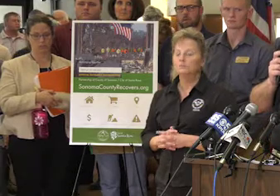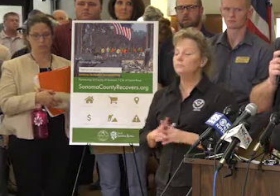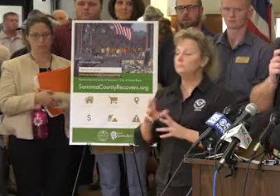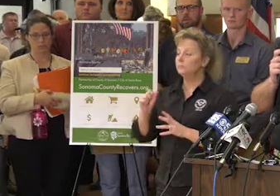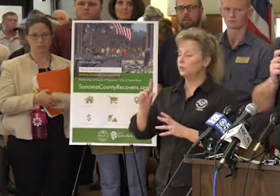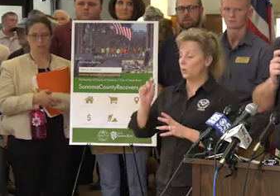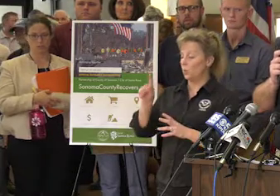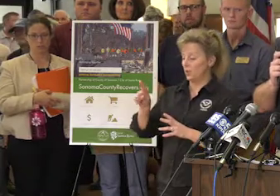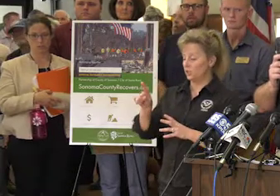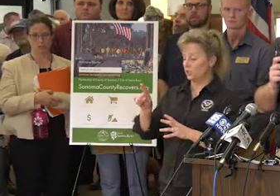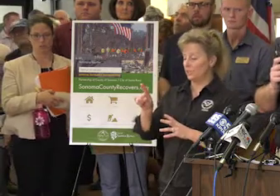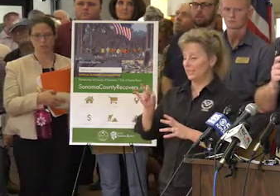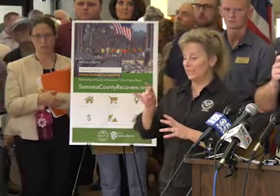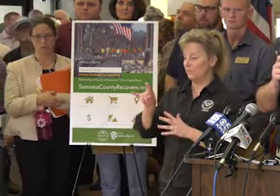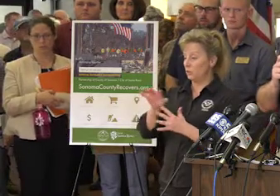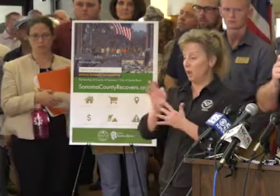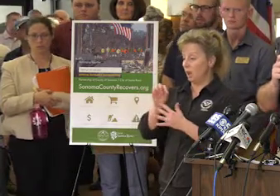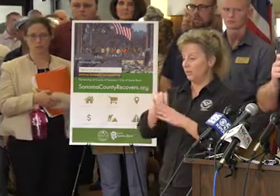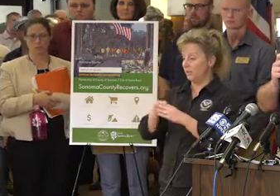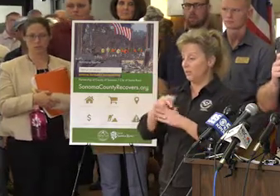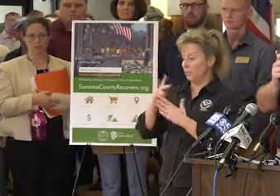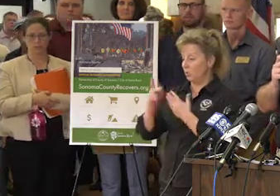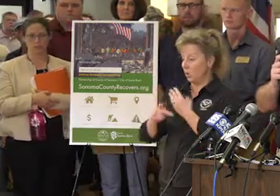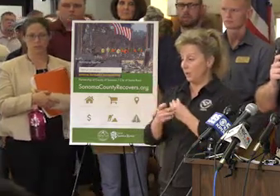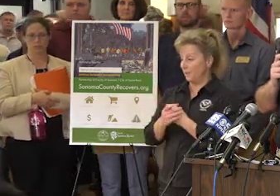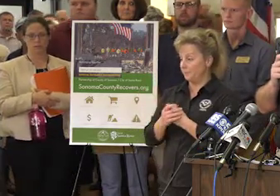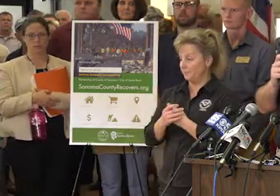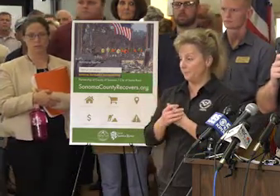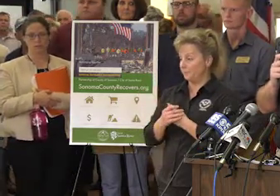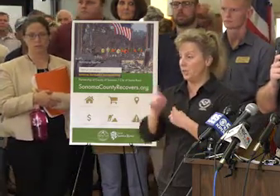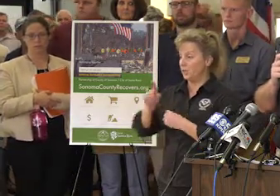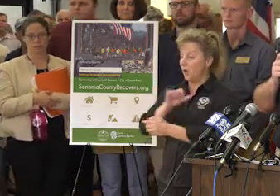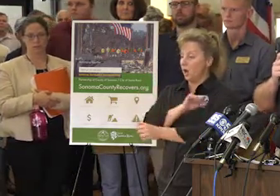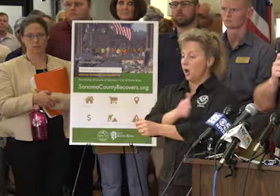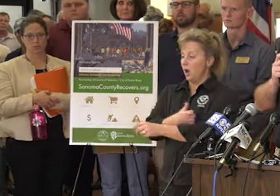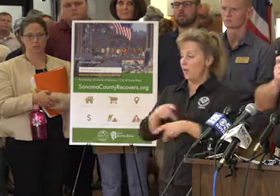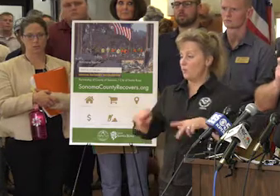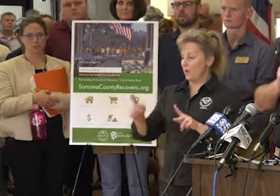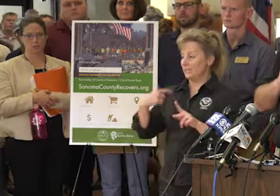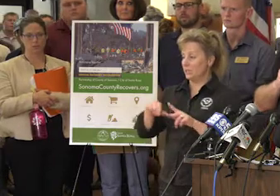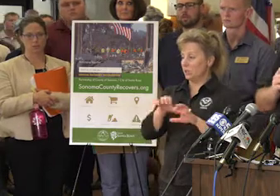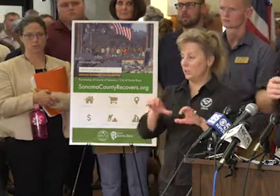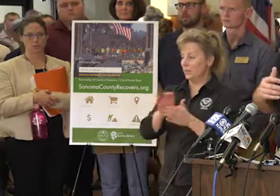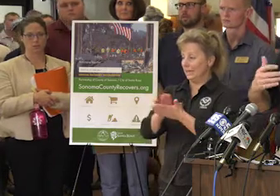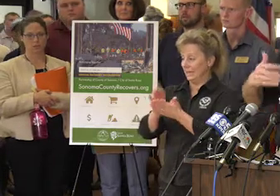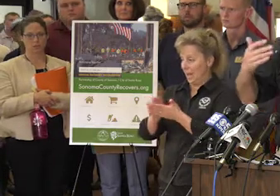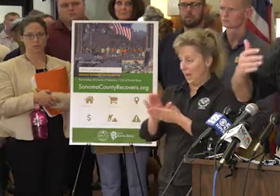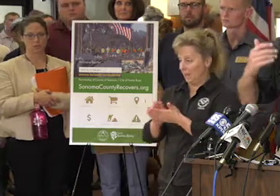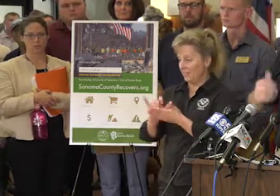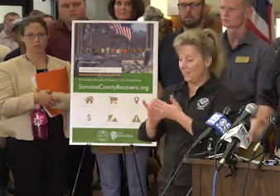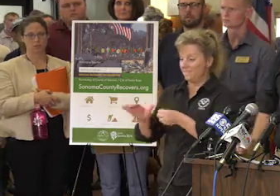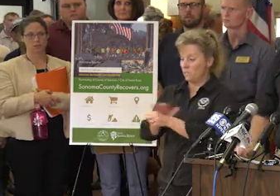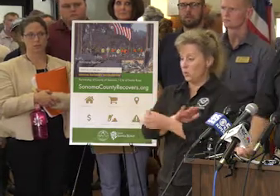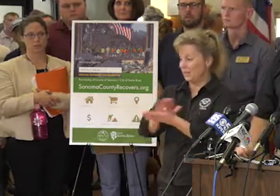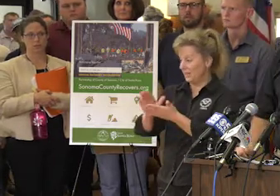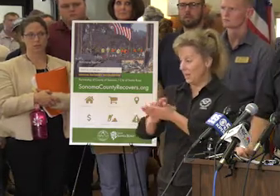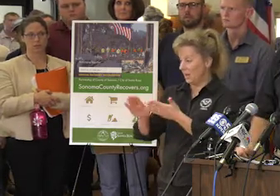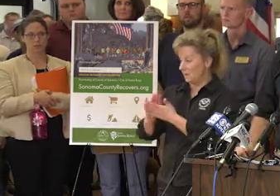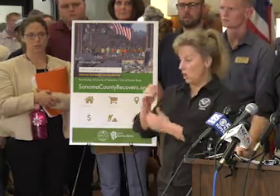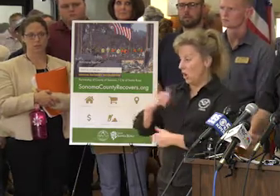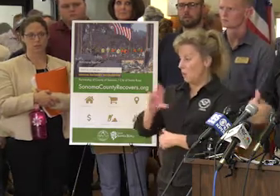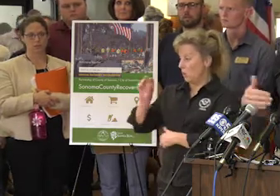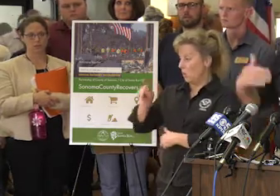So the question, if you opt into our program, you are authorizing us to conduct that cleanup. That full cleanup with the Army